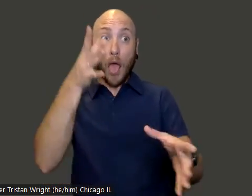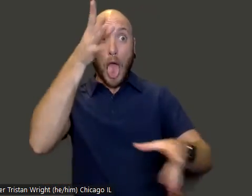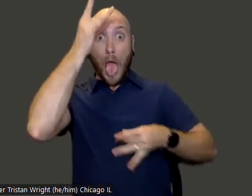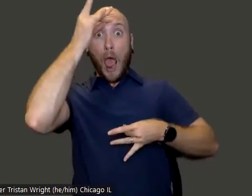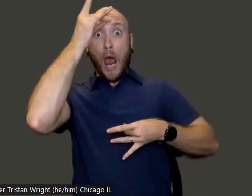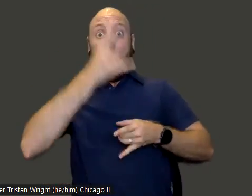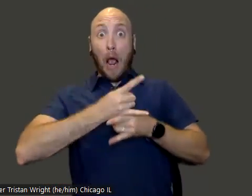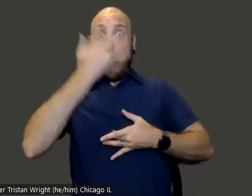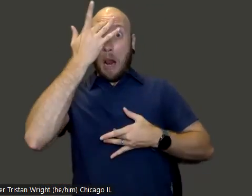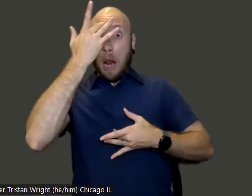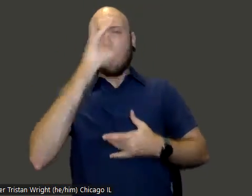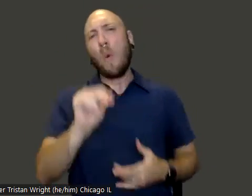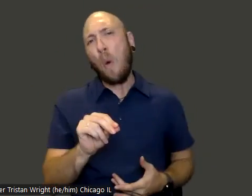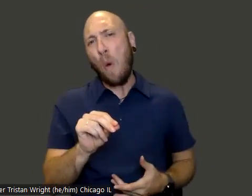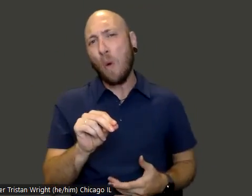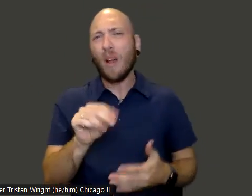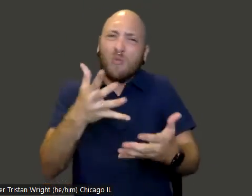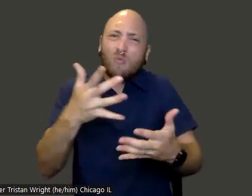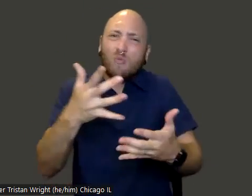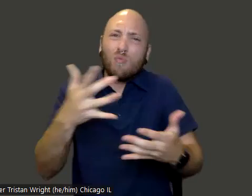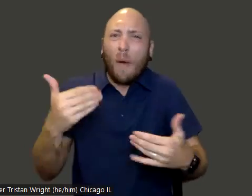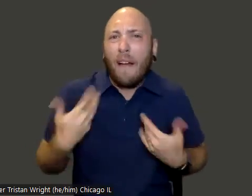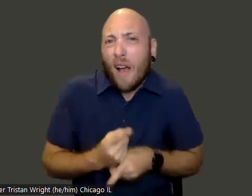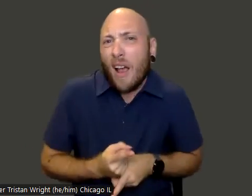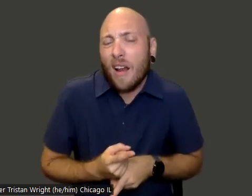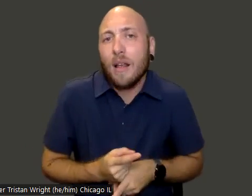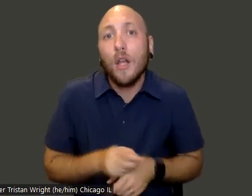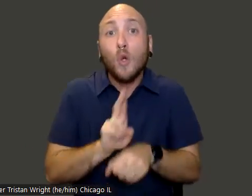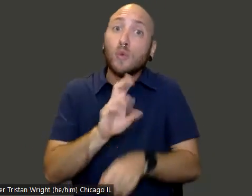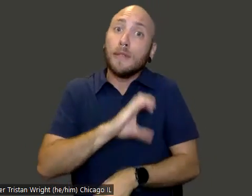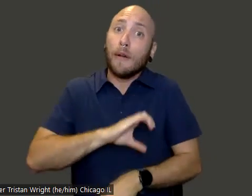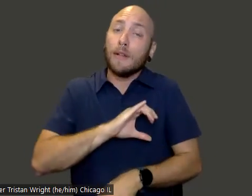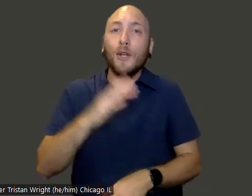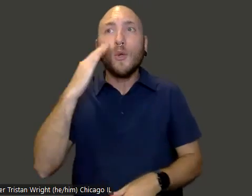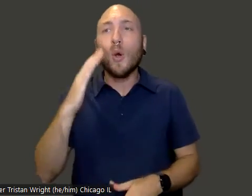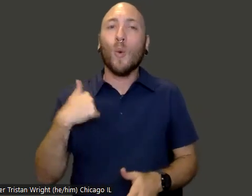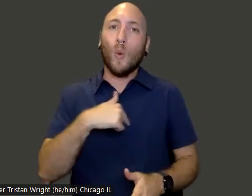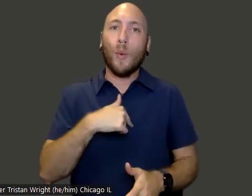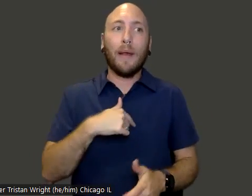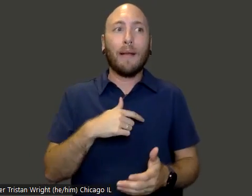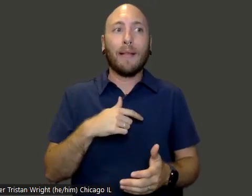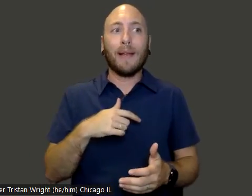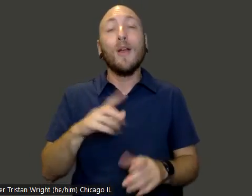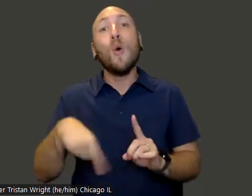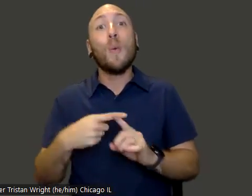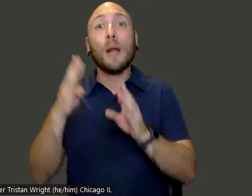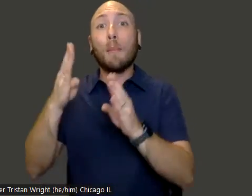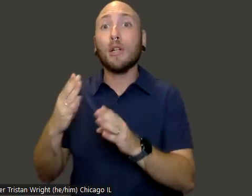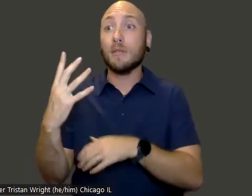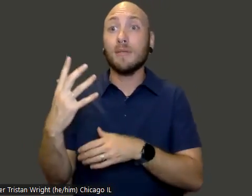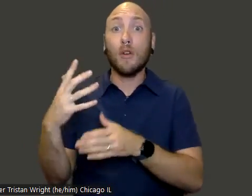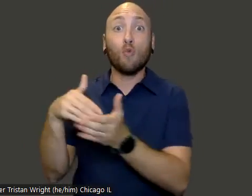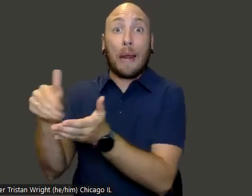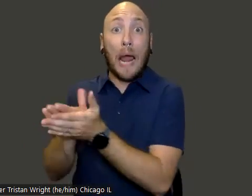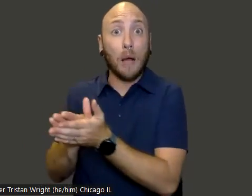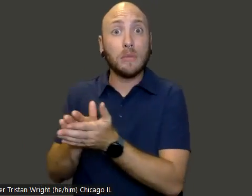have it. Use your character defects, use that manipulation, use that dishonesty to get them back in the rooms. You might save their life, you